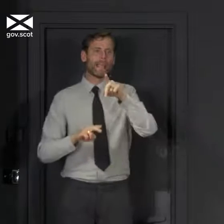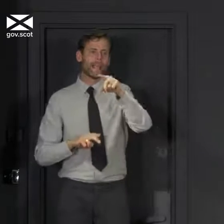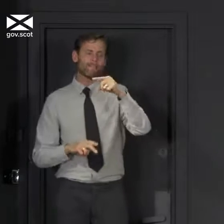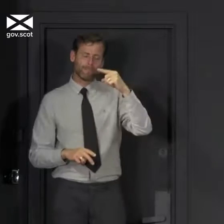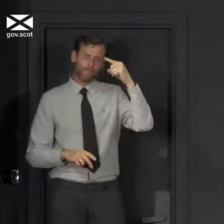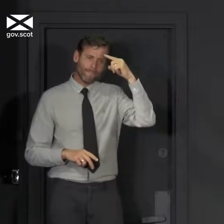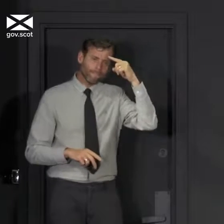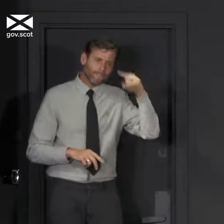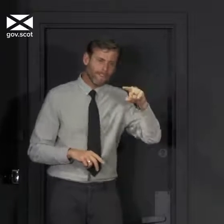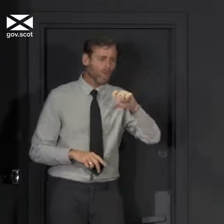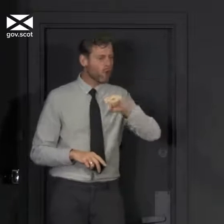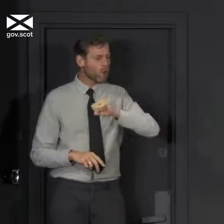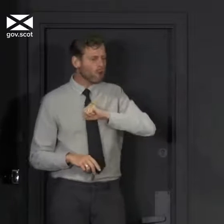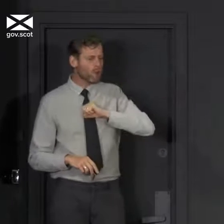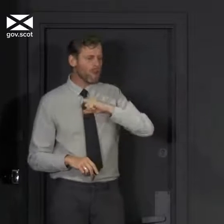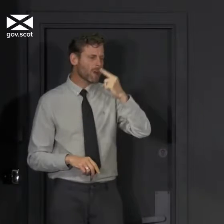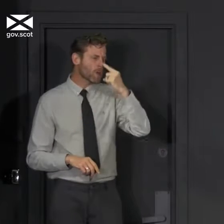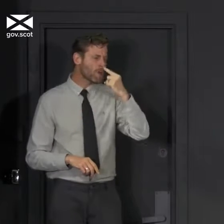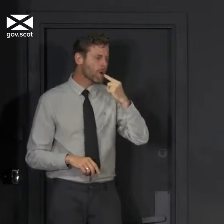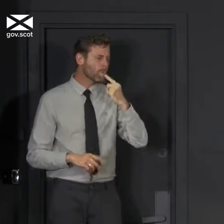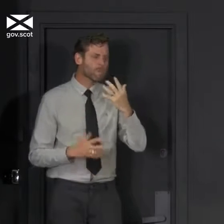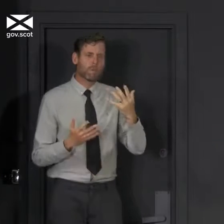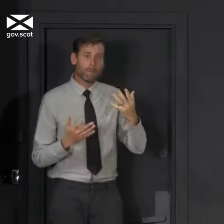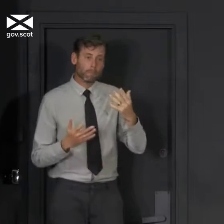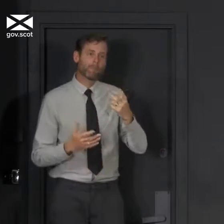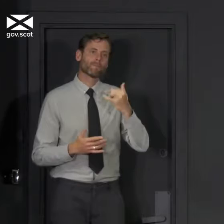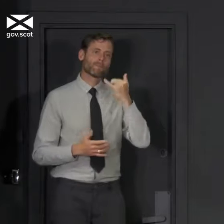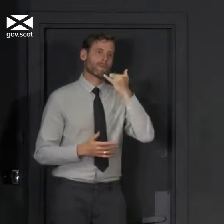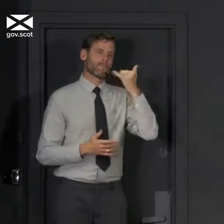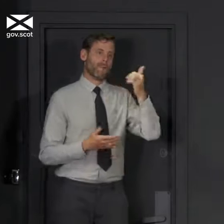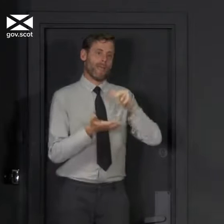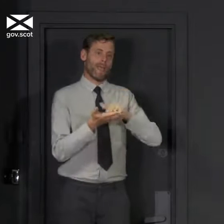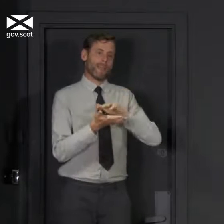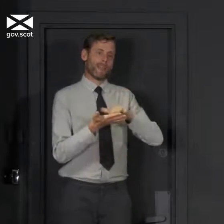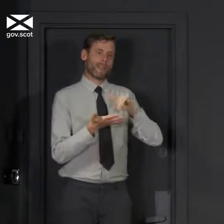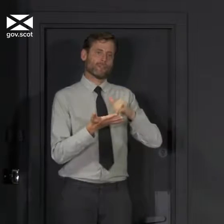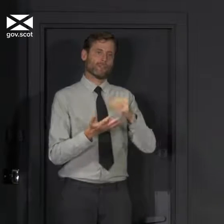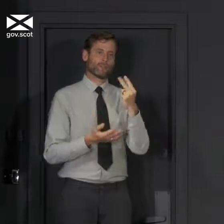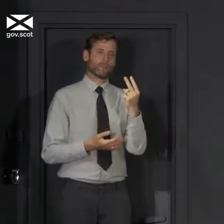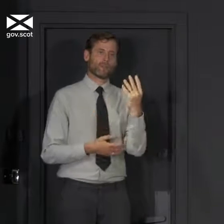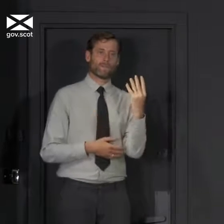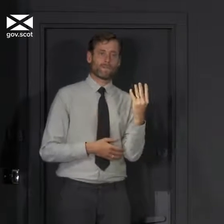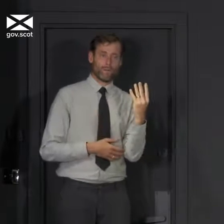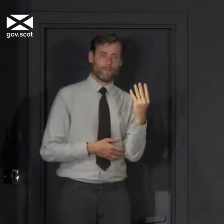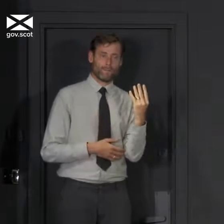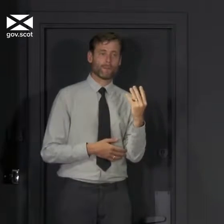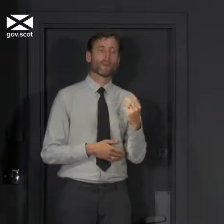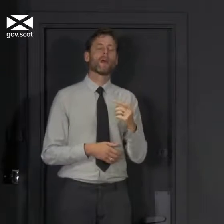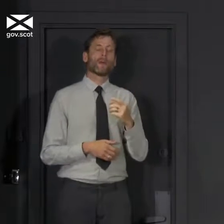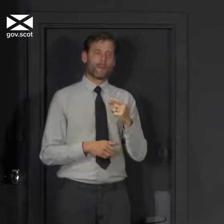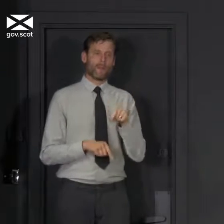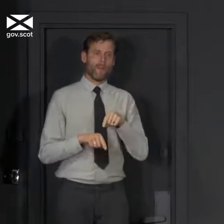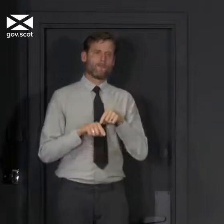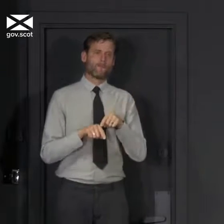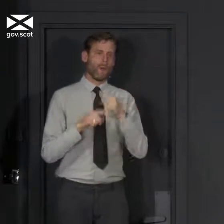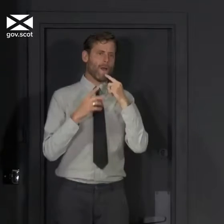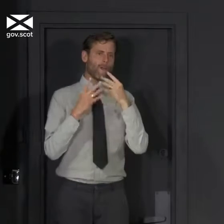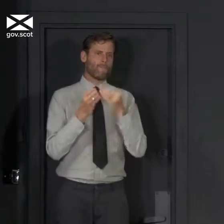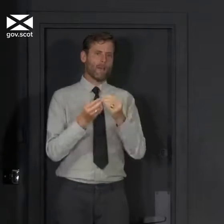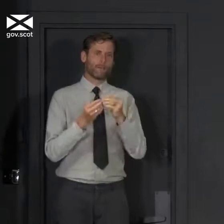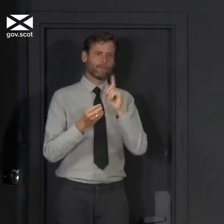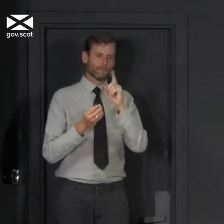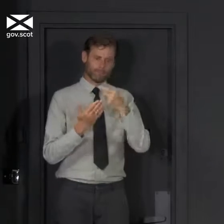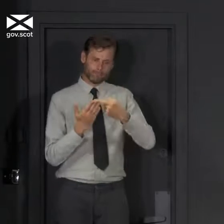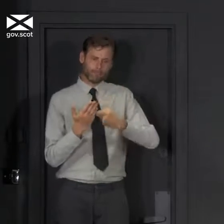or the NHS Inform website to get a test and follow the advice on self-isolation. And please